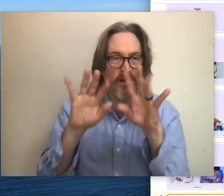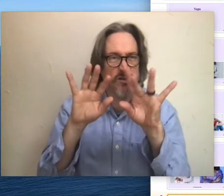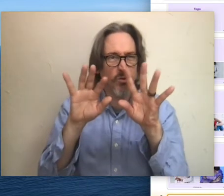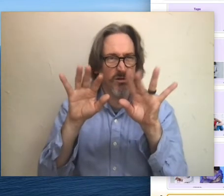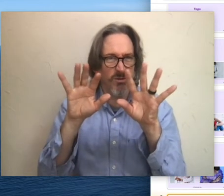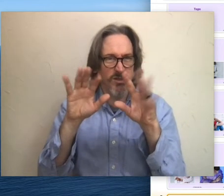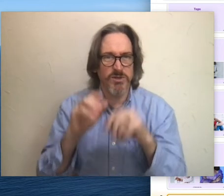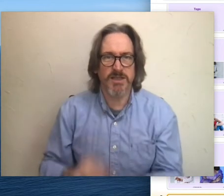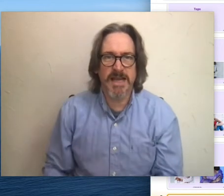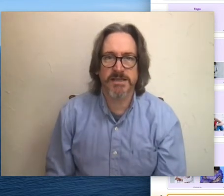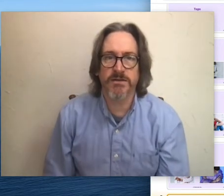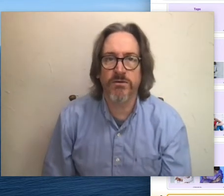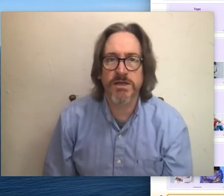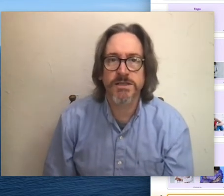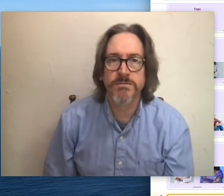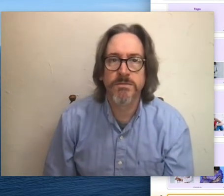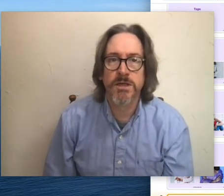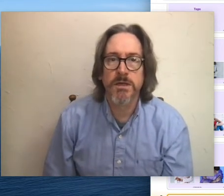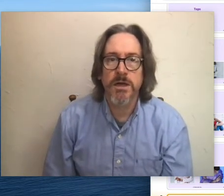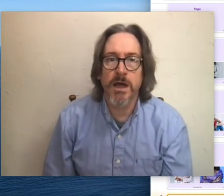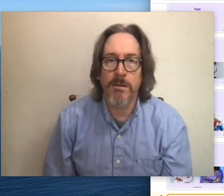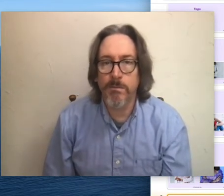So our fingers will do the dancing for us.